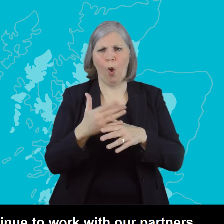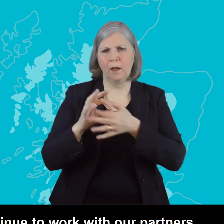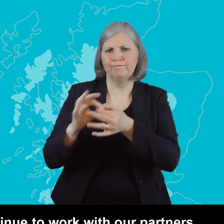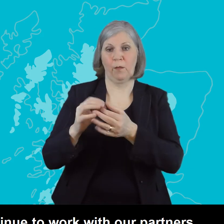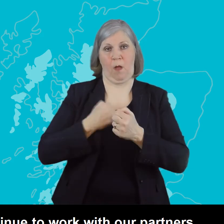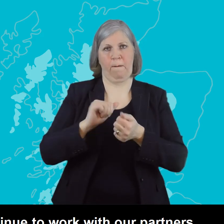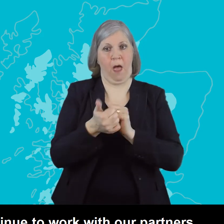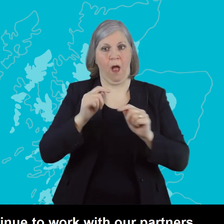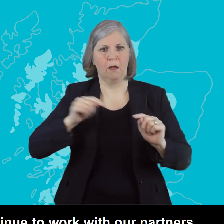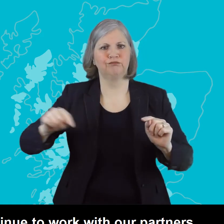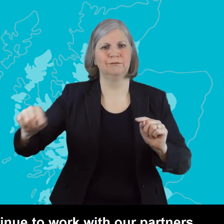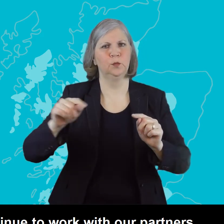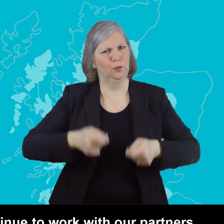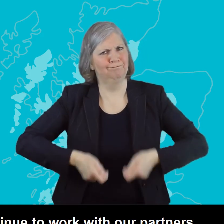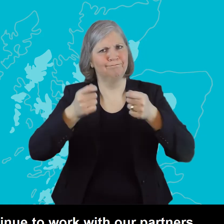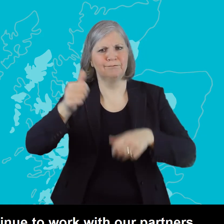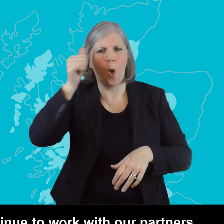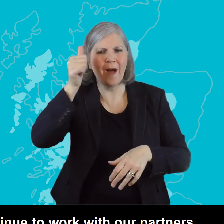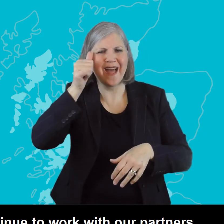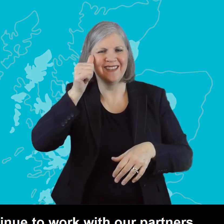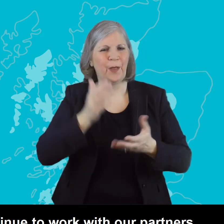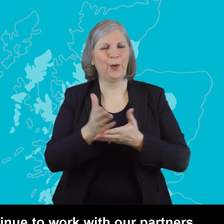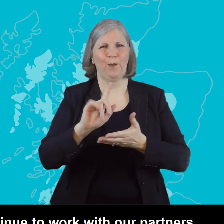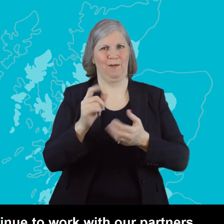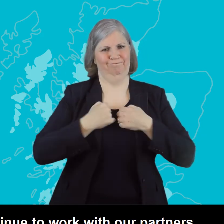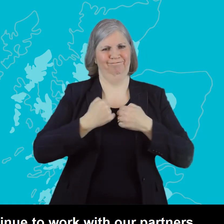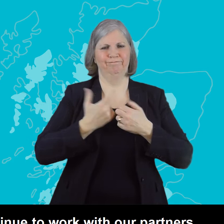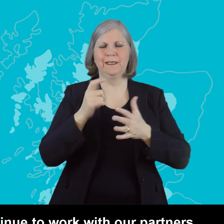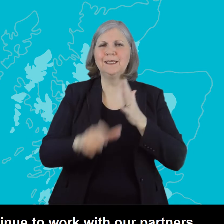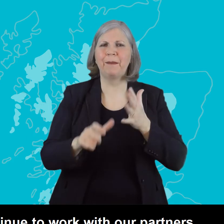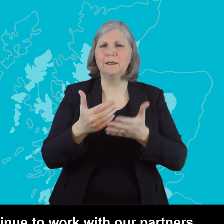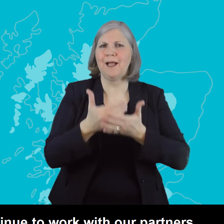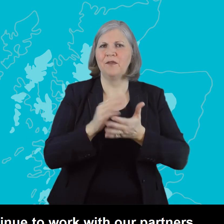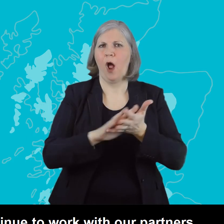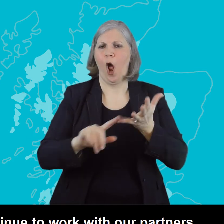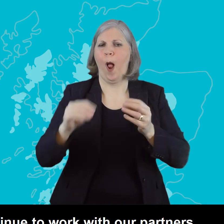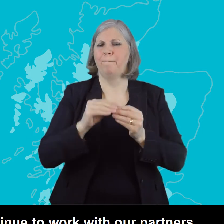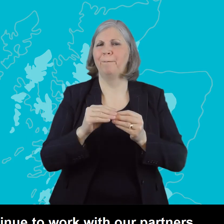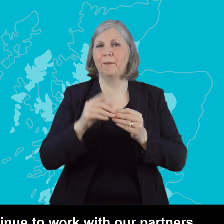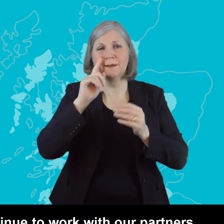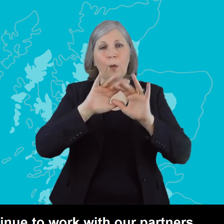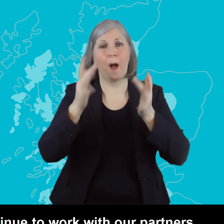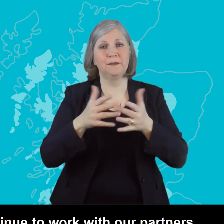Disability Equality Scotland will continue to work with our partners to raise awareness via our Disability Safety Hub.